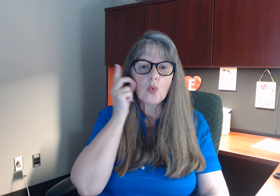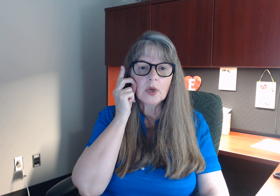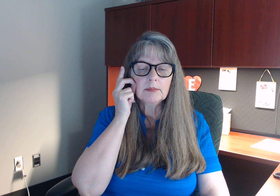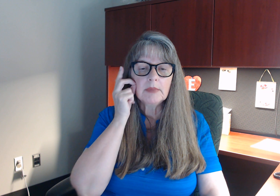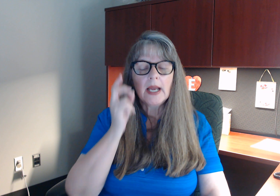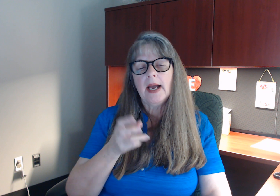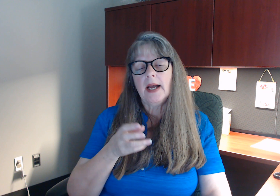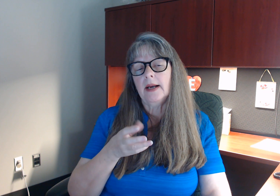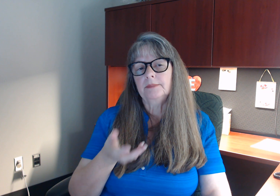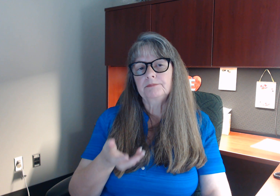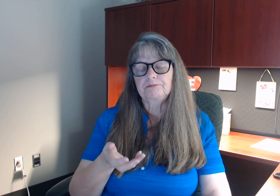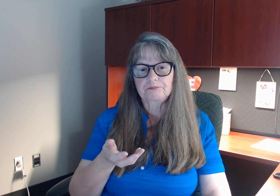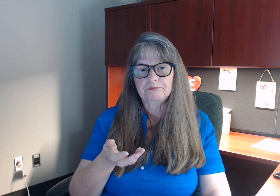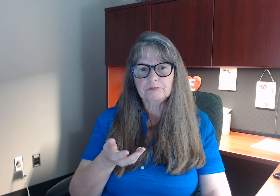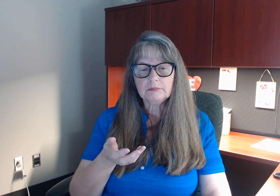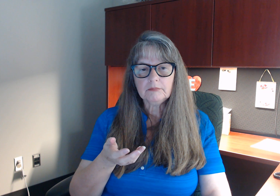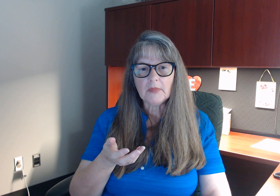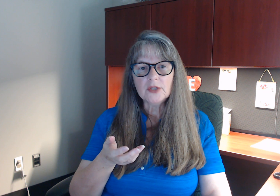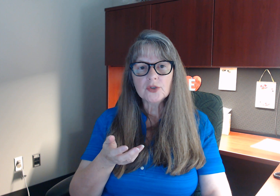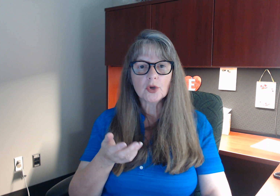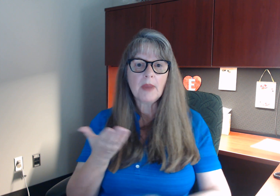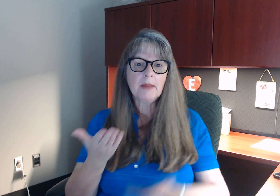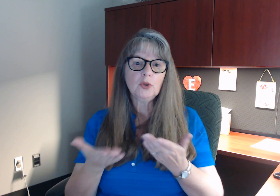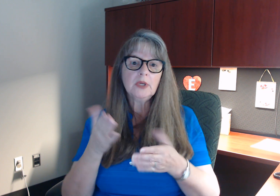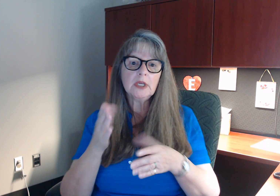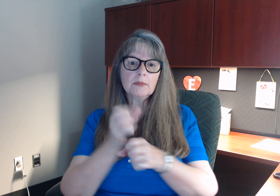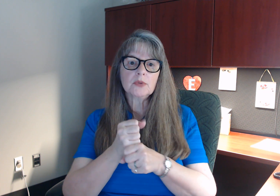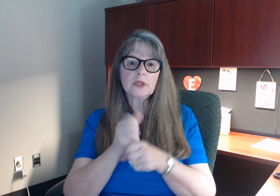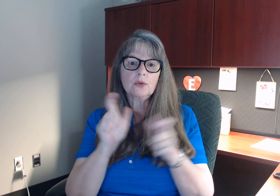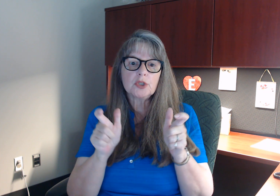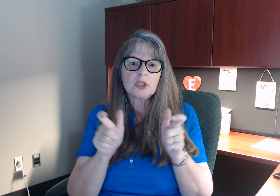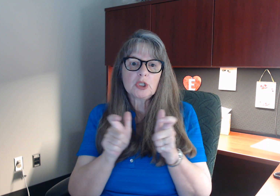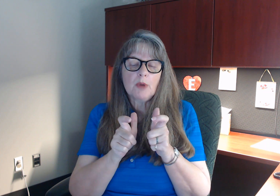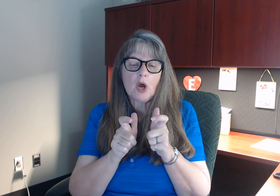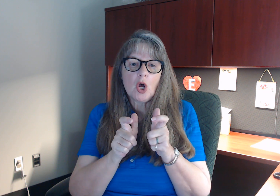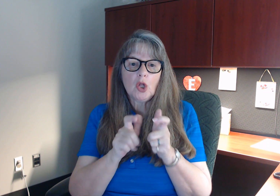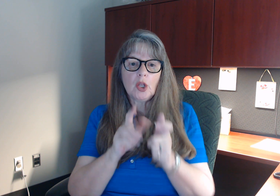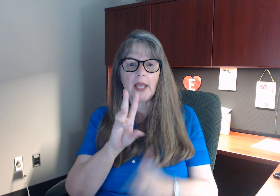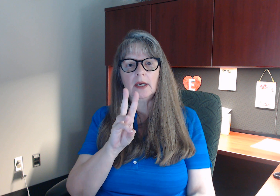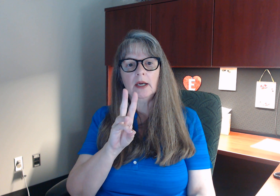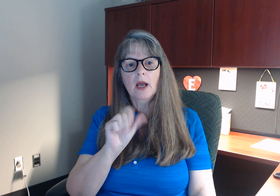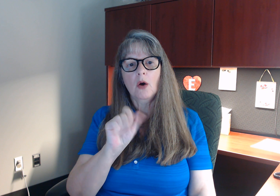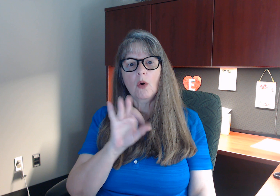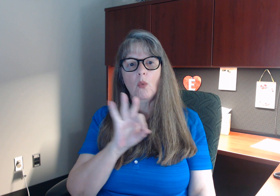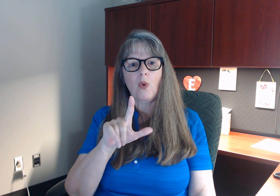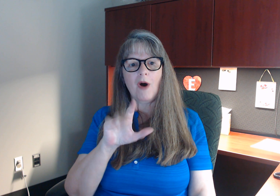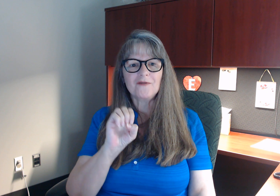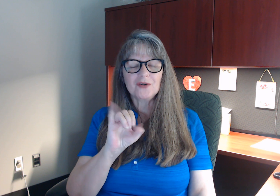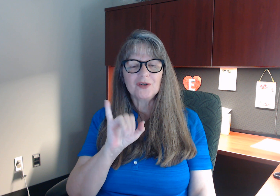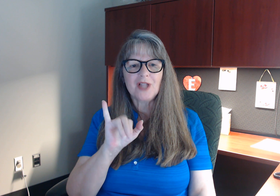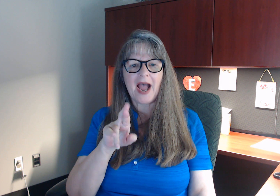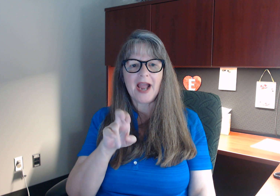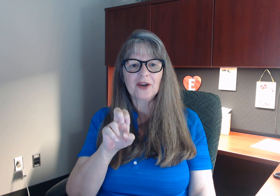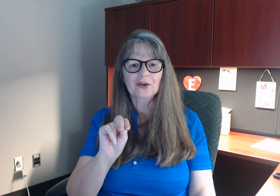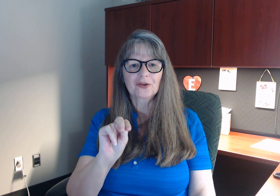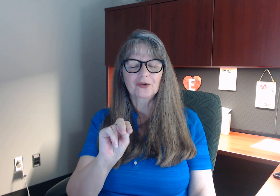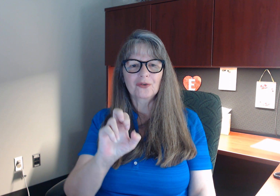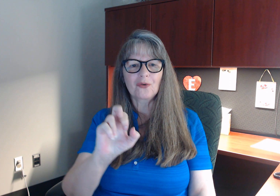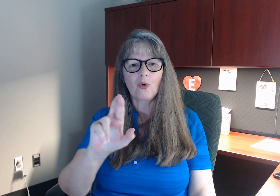dorm. And so maybe you get them those little small, like a waffle iron